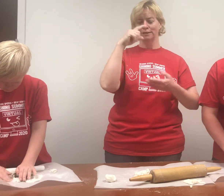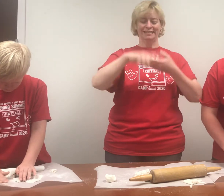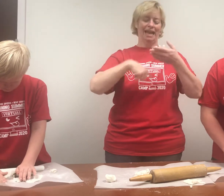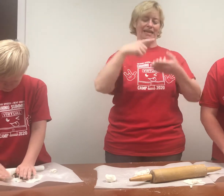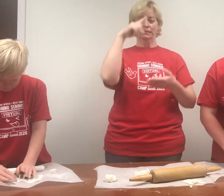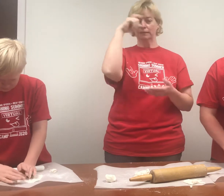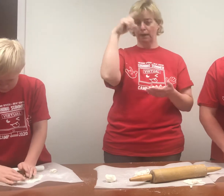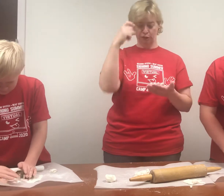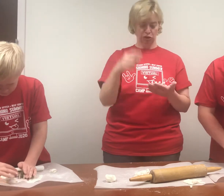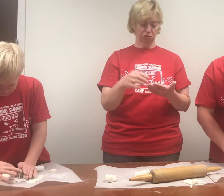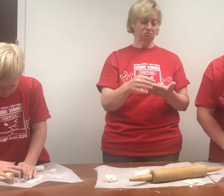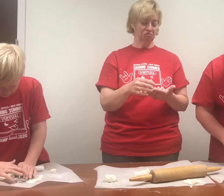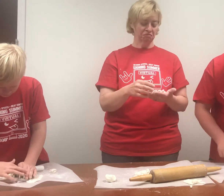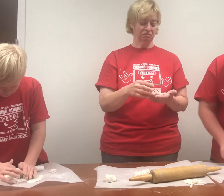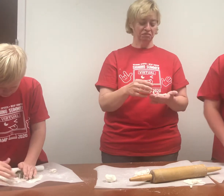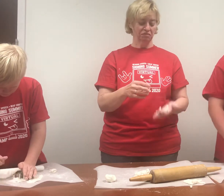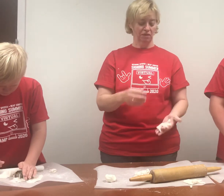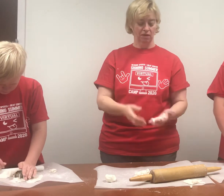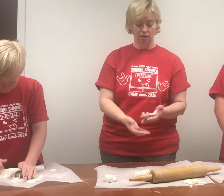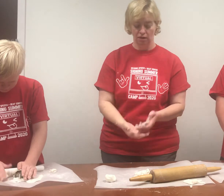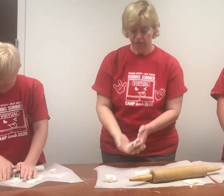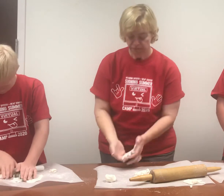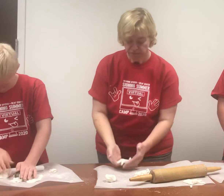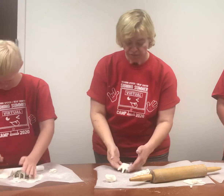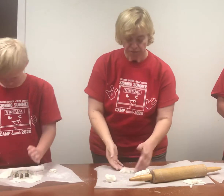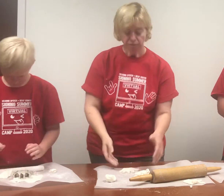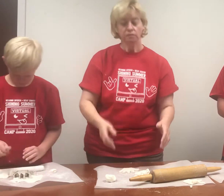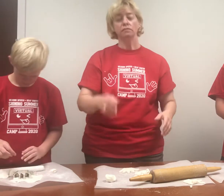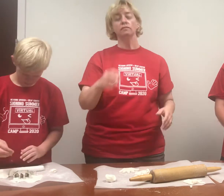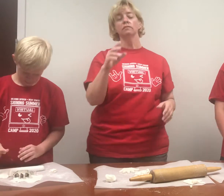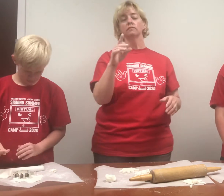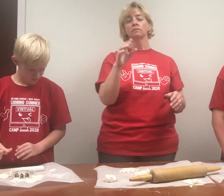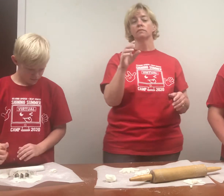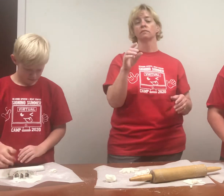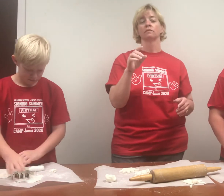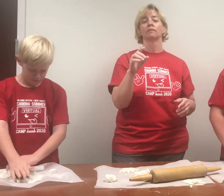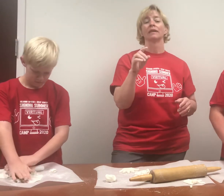2 S's for maybe signing summer. Maybe I'll do that.